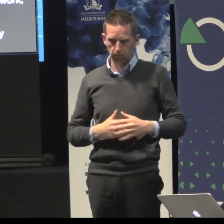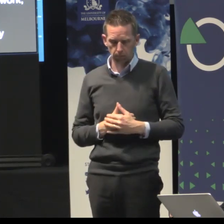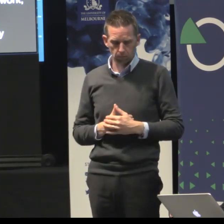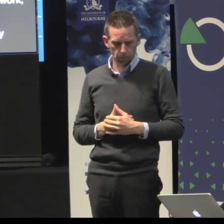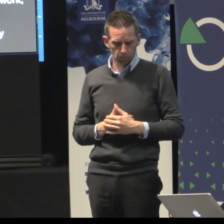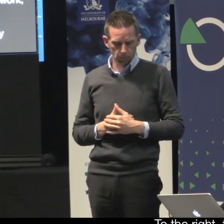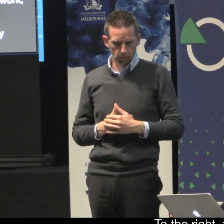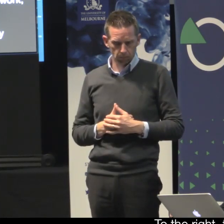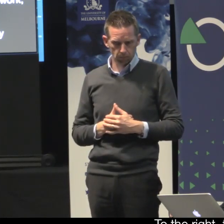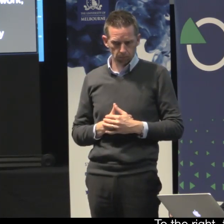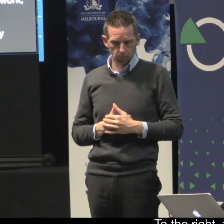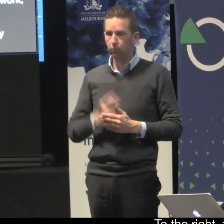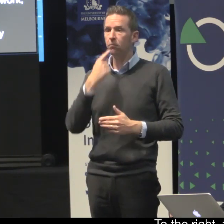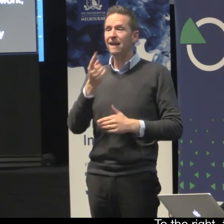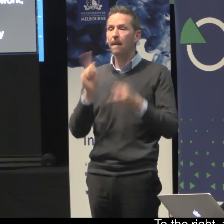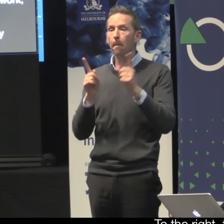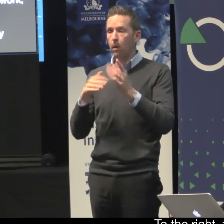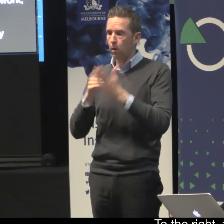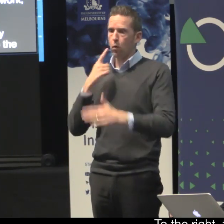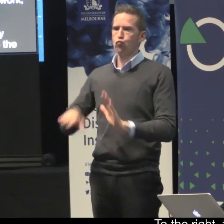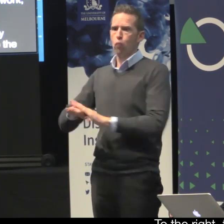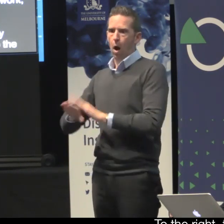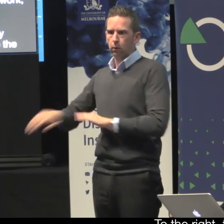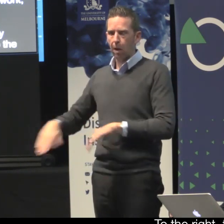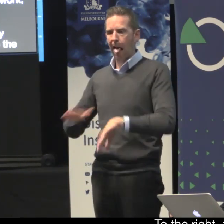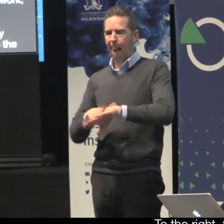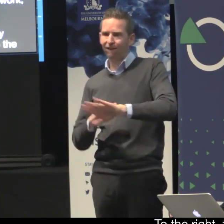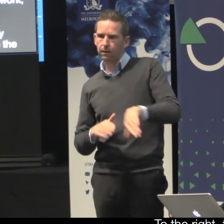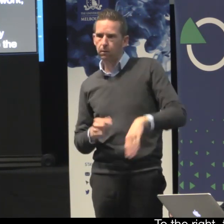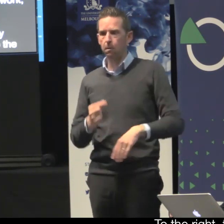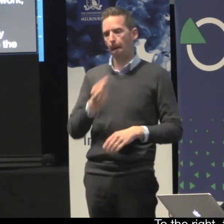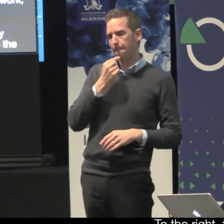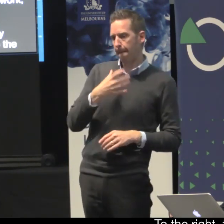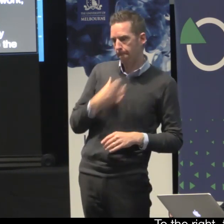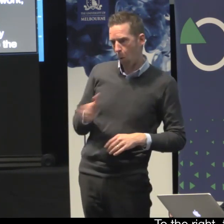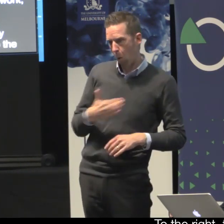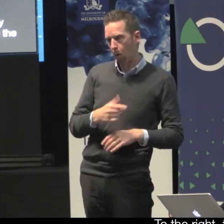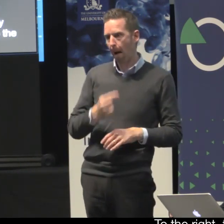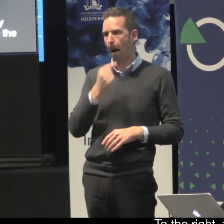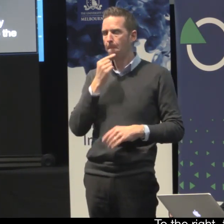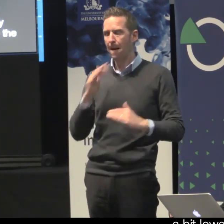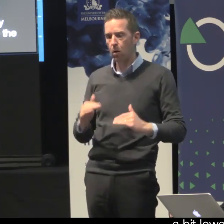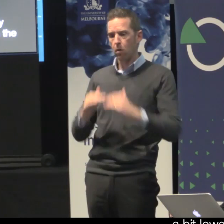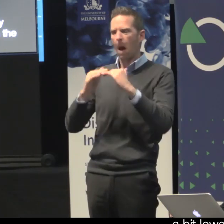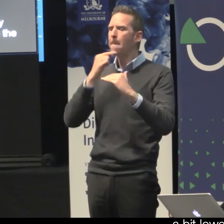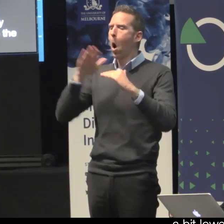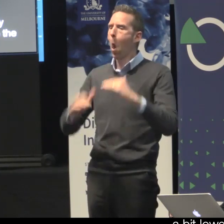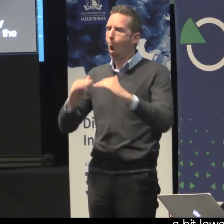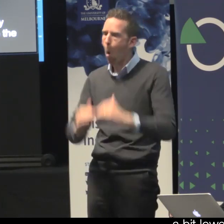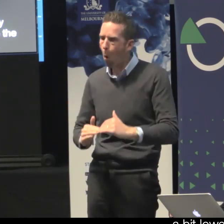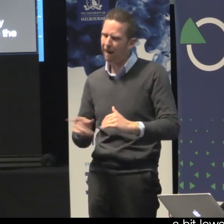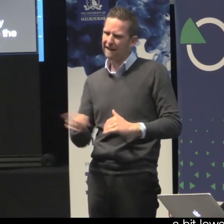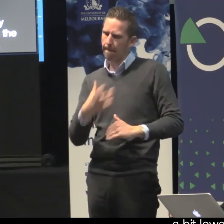the right, to the left, a bit more, a bit lower now,